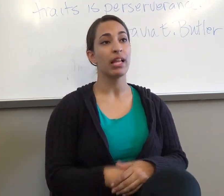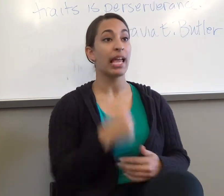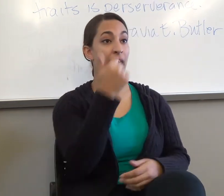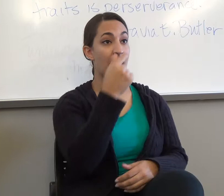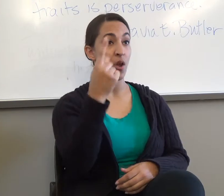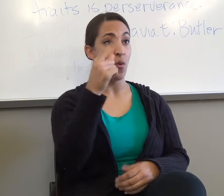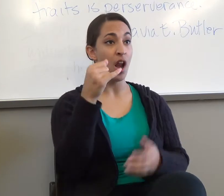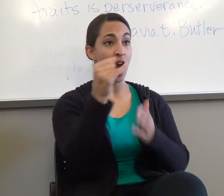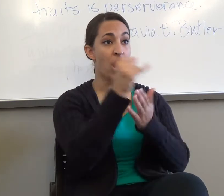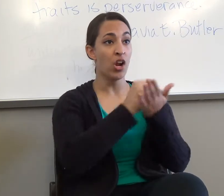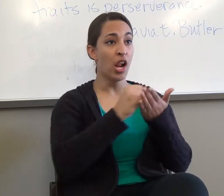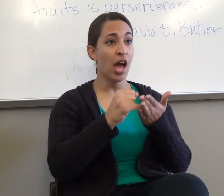underline something else?